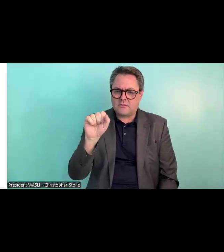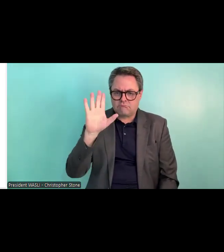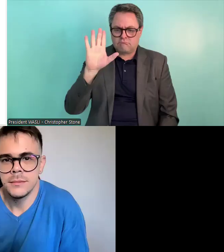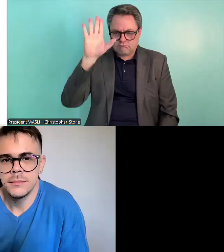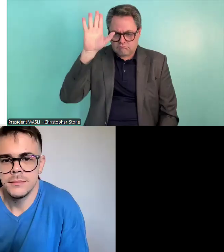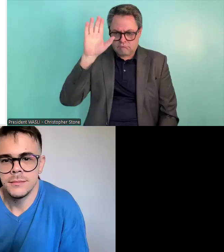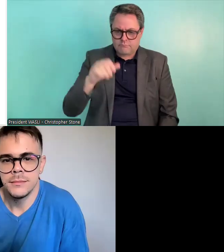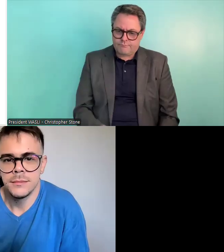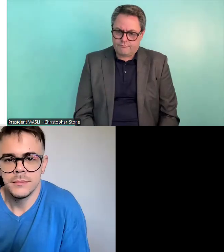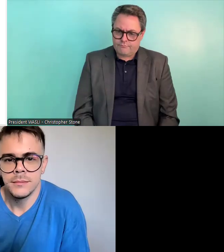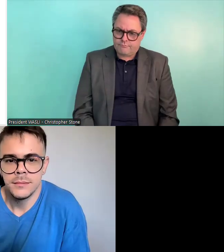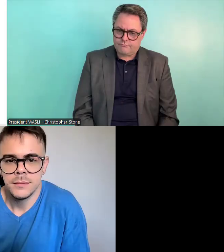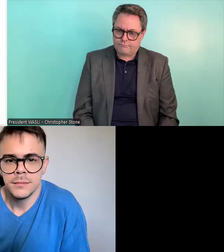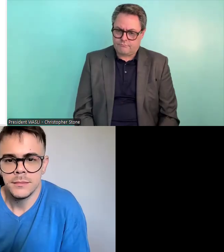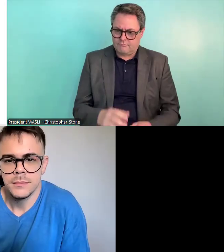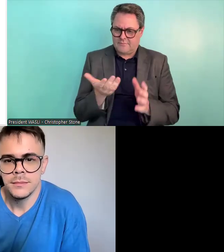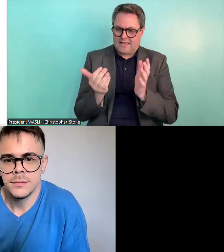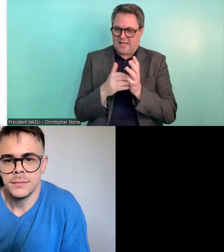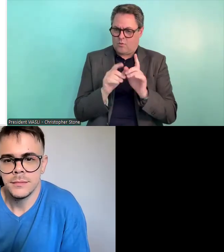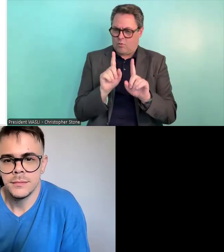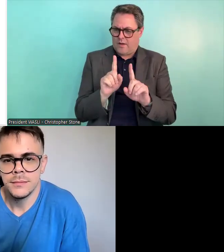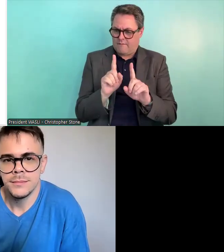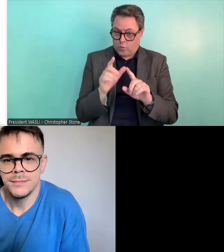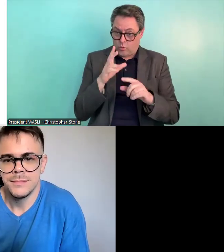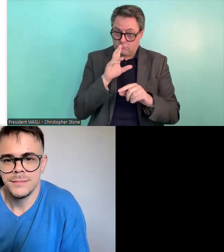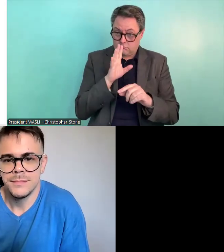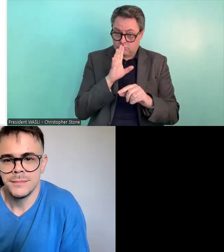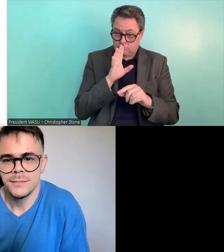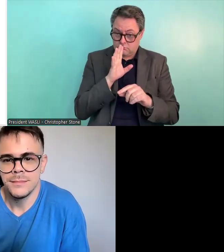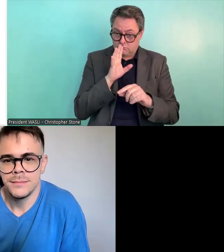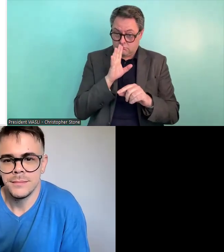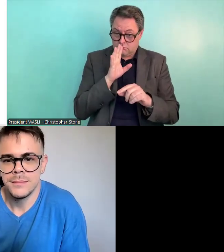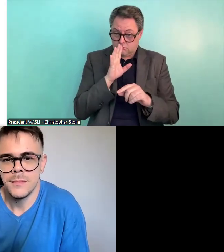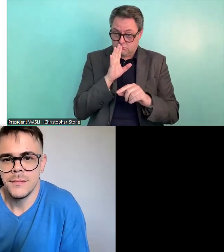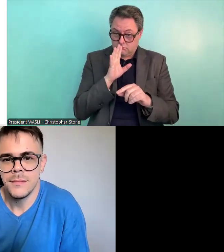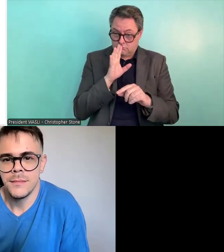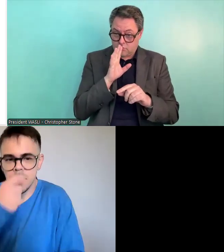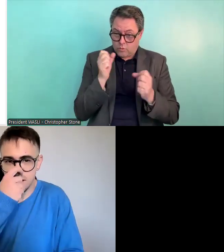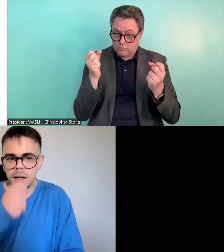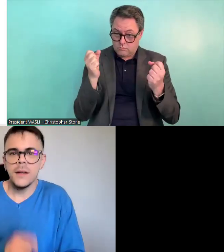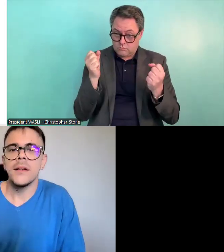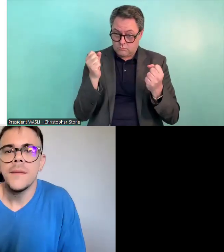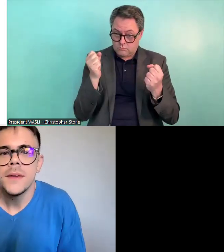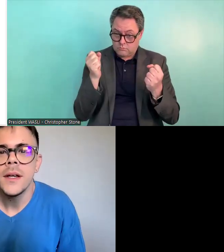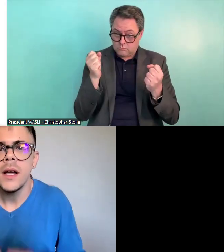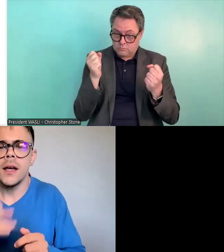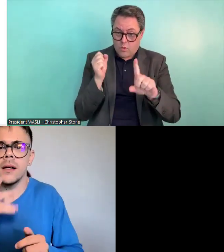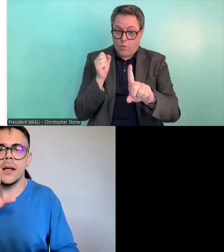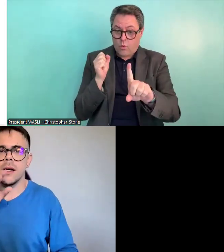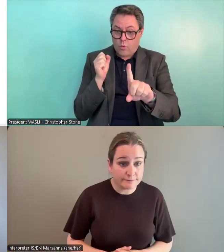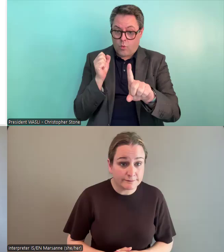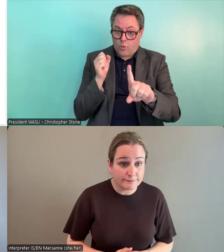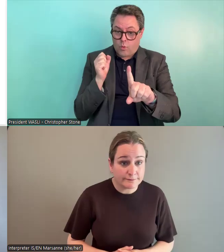fashion. Iles, a question or a comment, something you'd like to add? Are you speaking or signing?